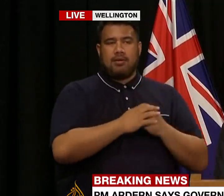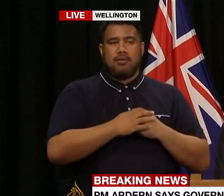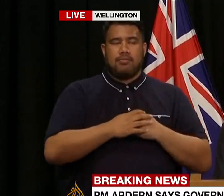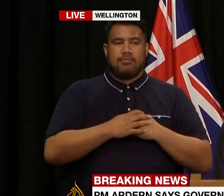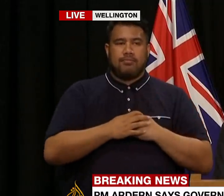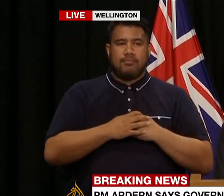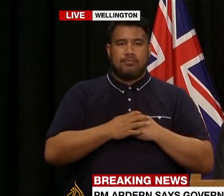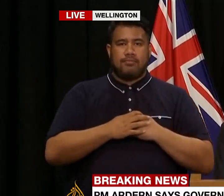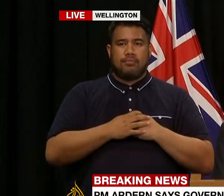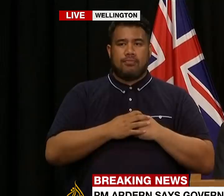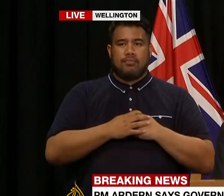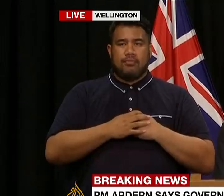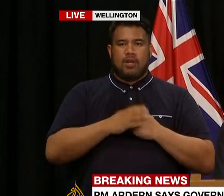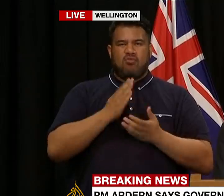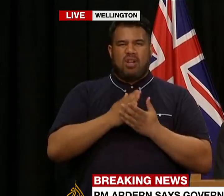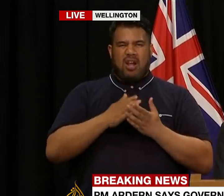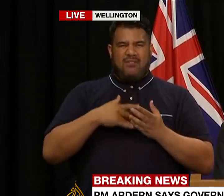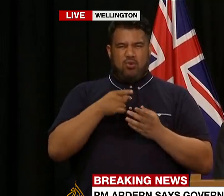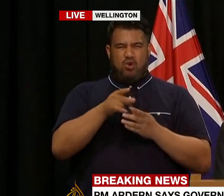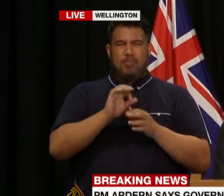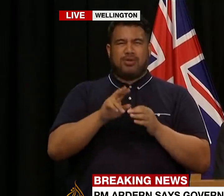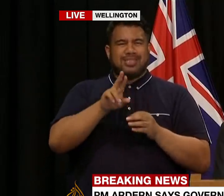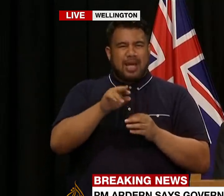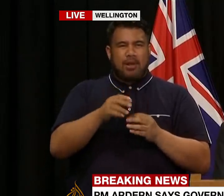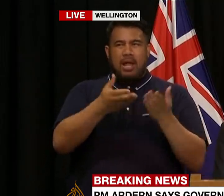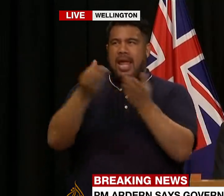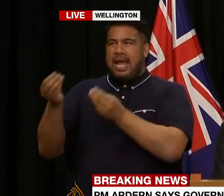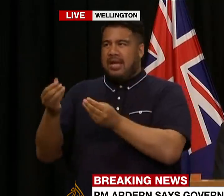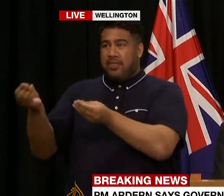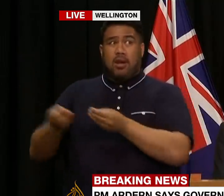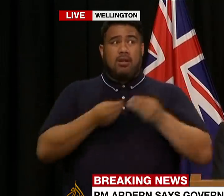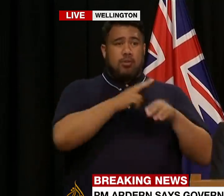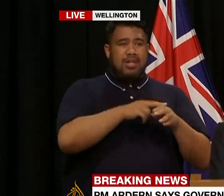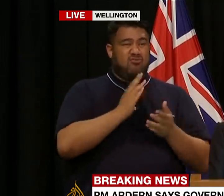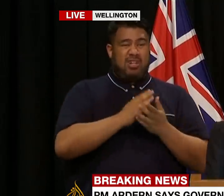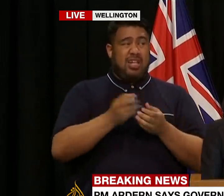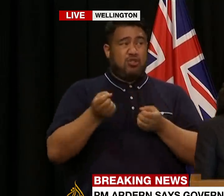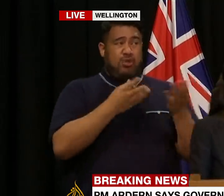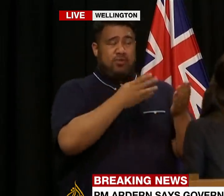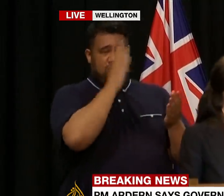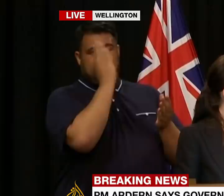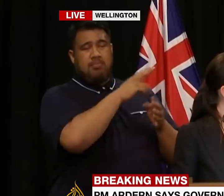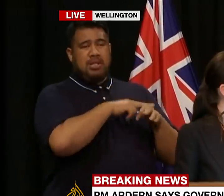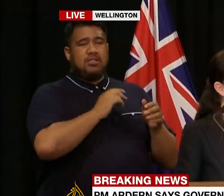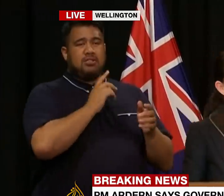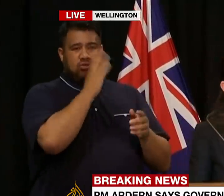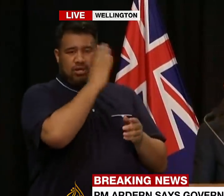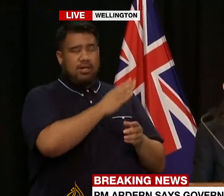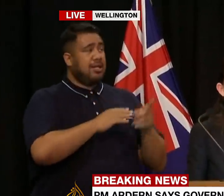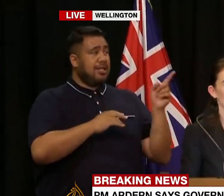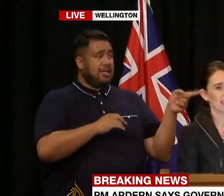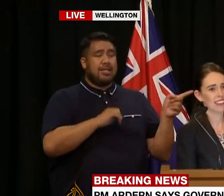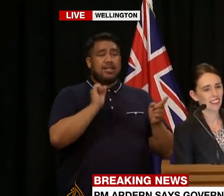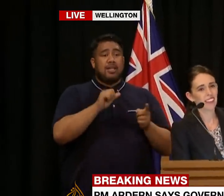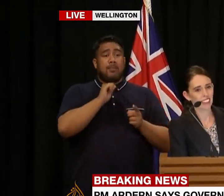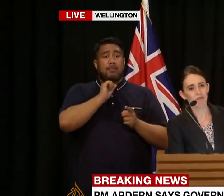in. I wouldn't particularly advise it. It just means double handling. It'll have to come into the police eventually. But in order to do that, they still need a permit to procure from the